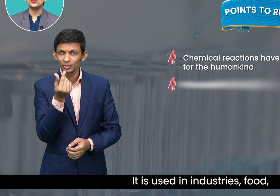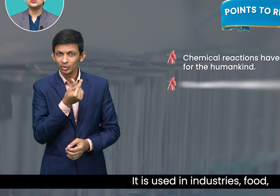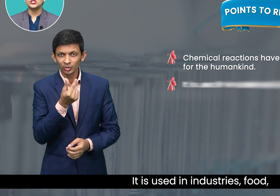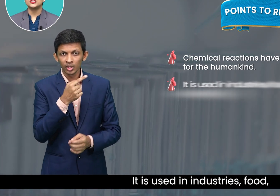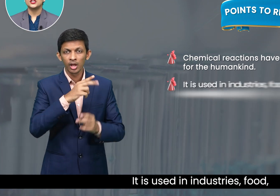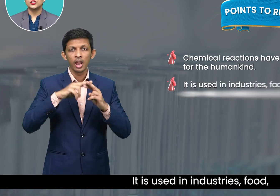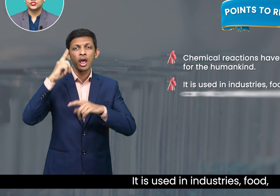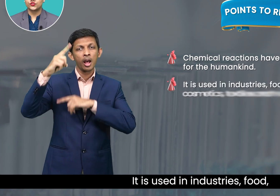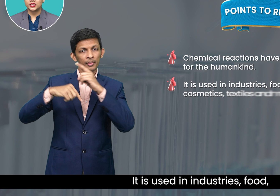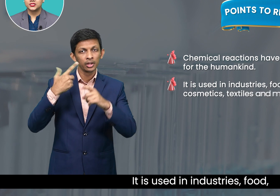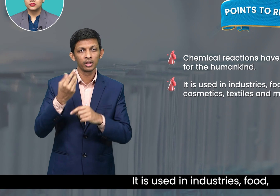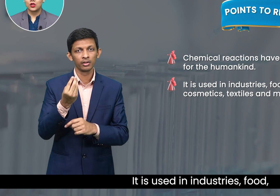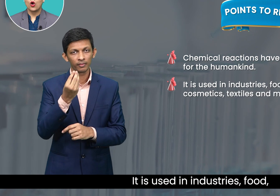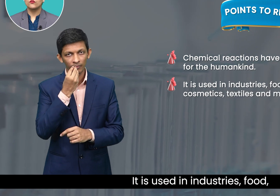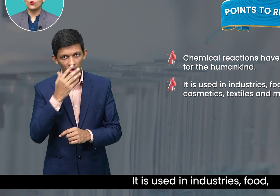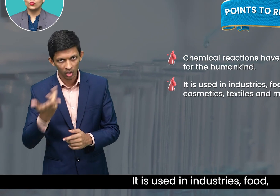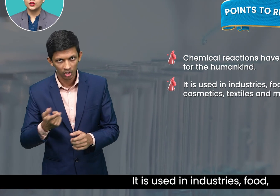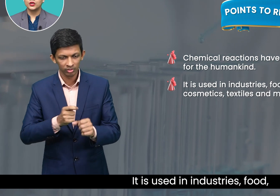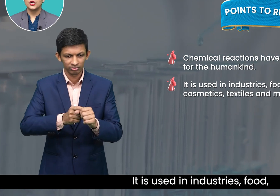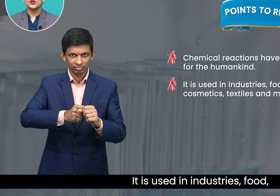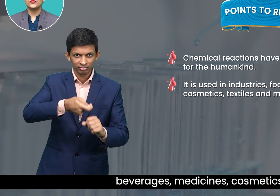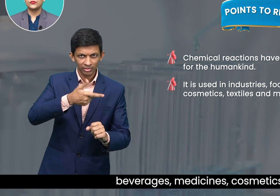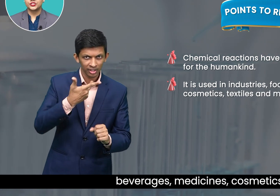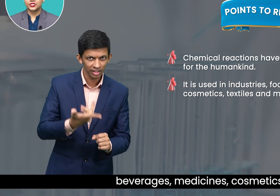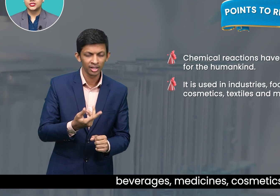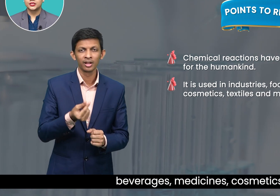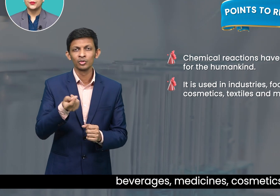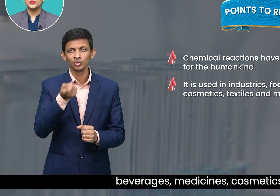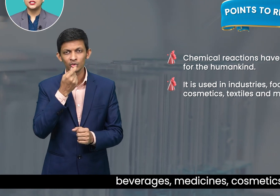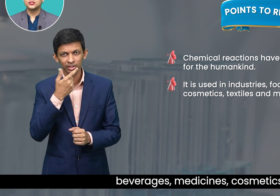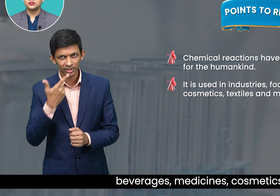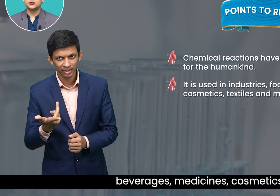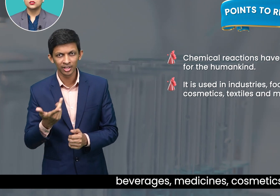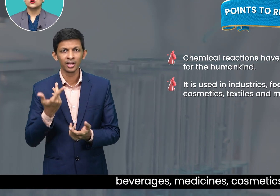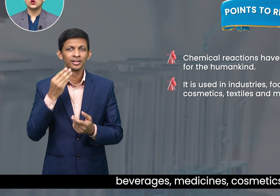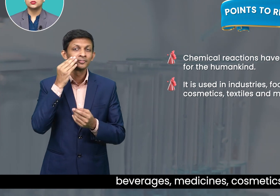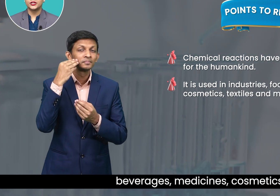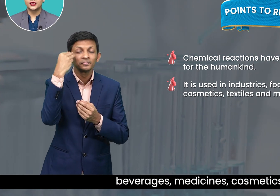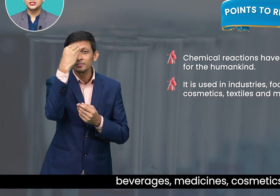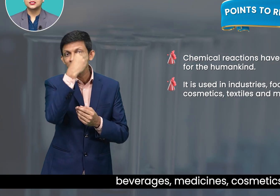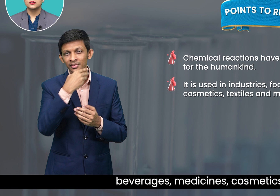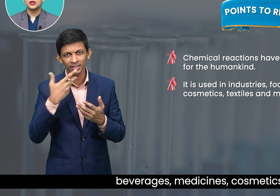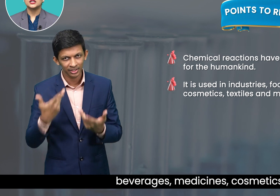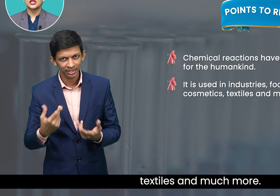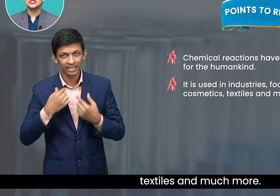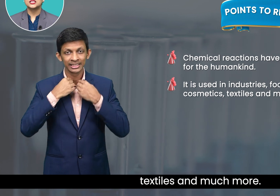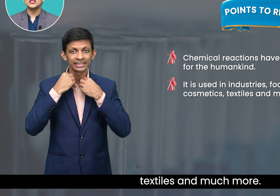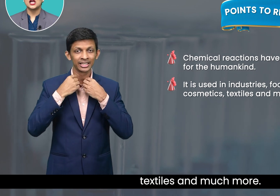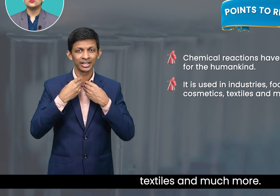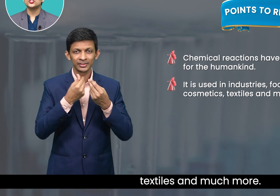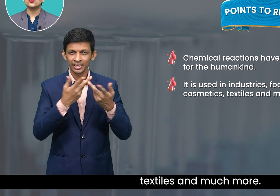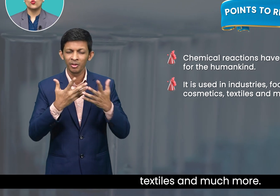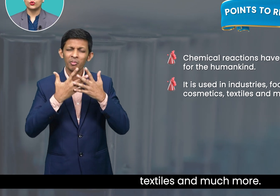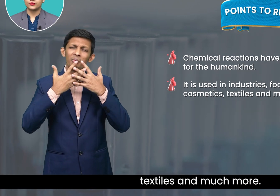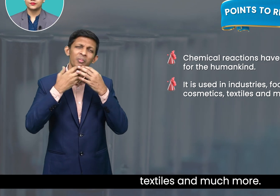It is used in industries, food, beverages, medicines, cosmetics, textile